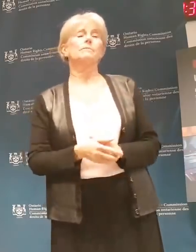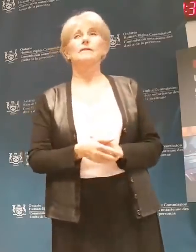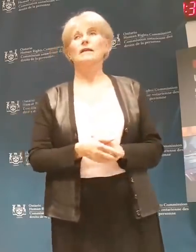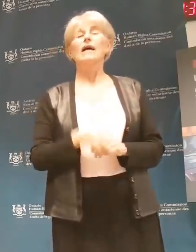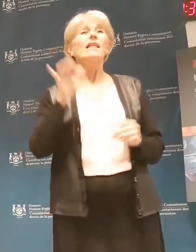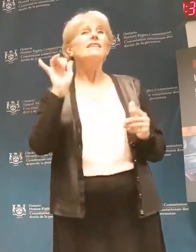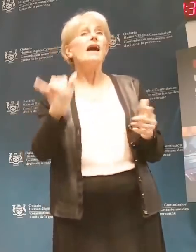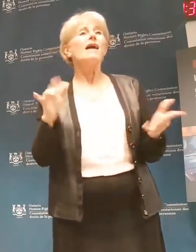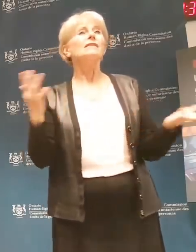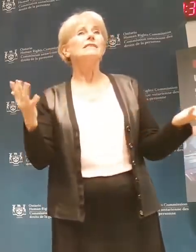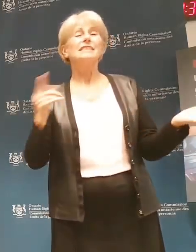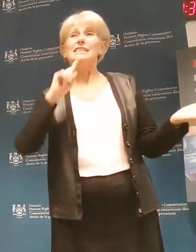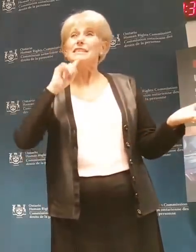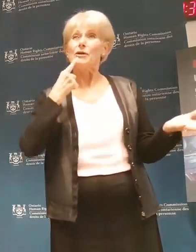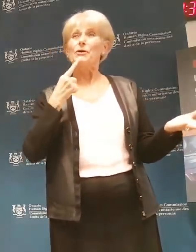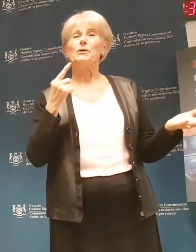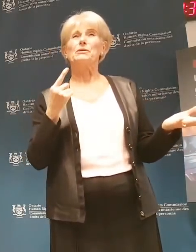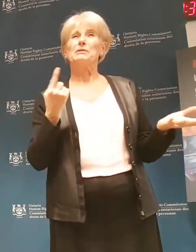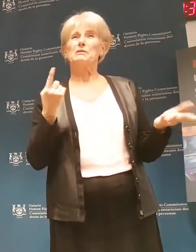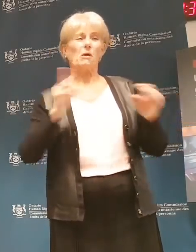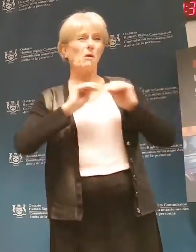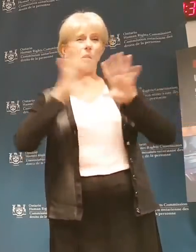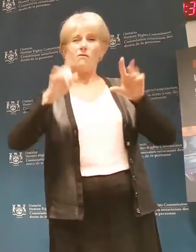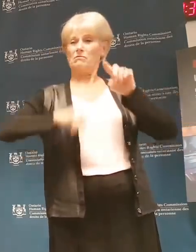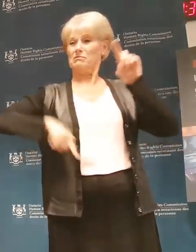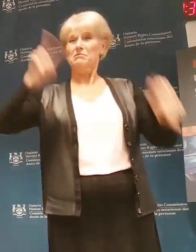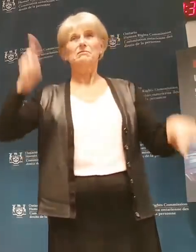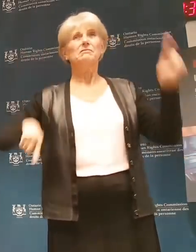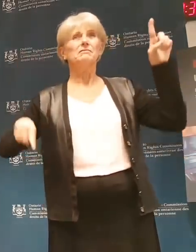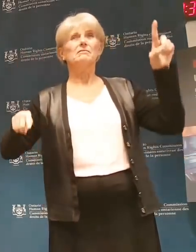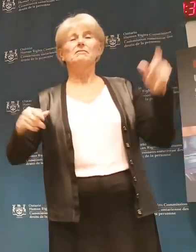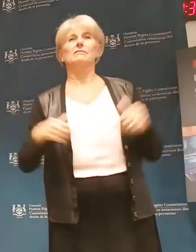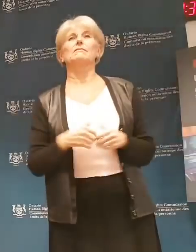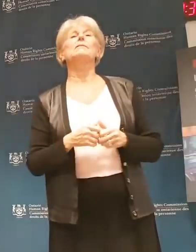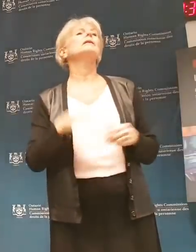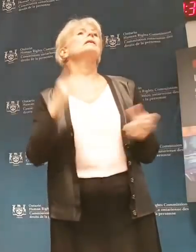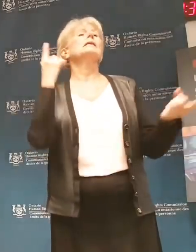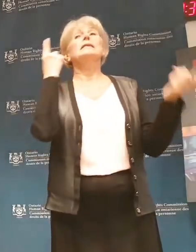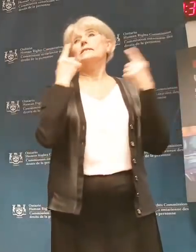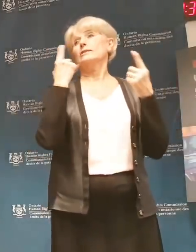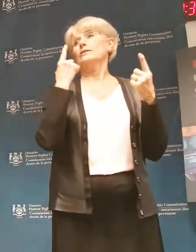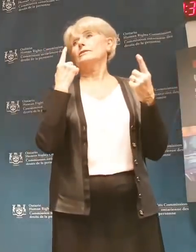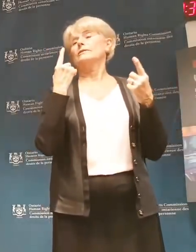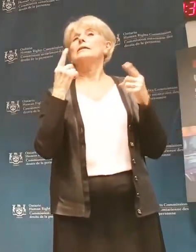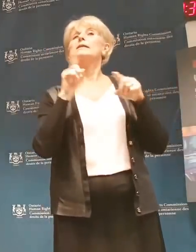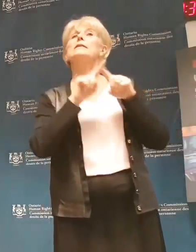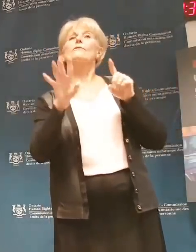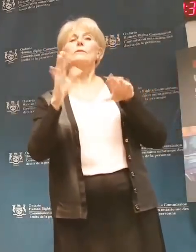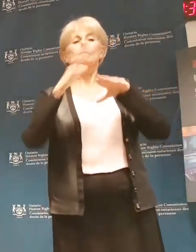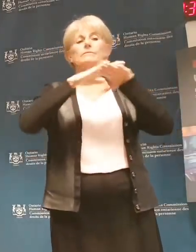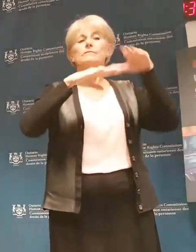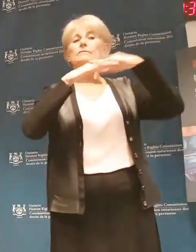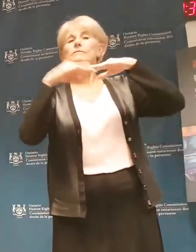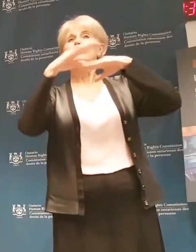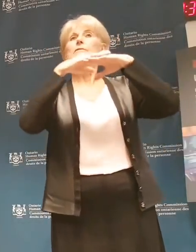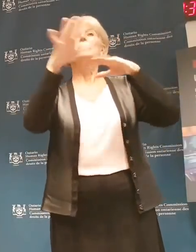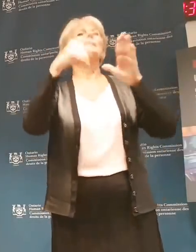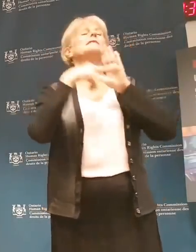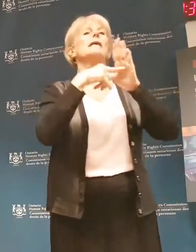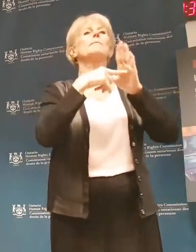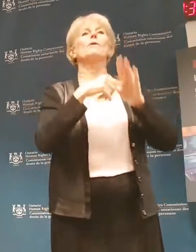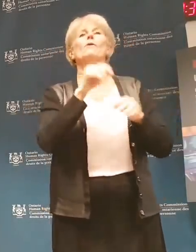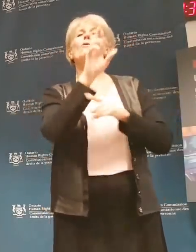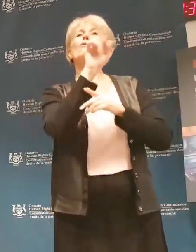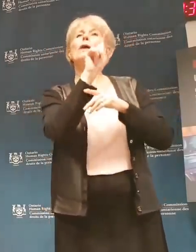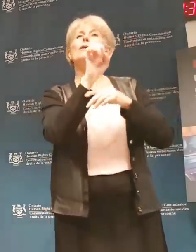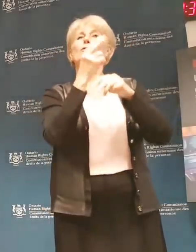once again, are serious racial disparities. We also considered certain intersectionalities. For example, the